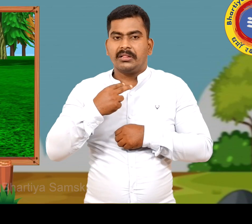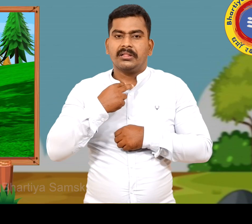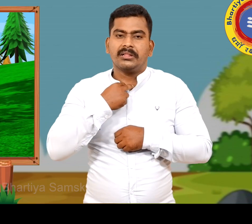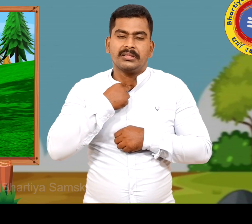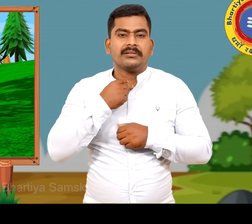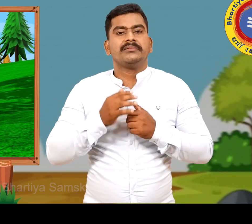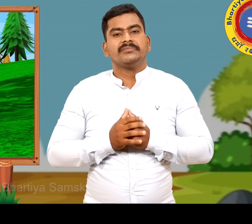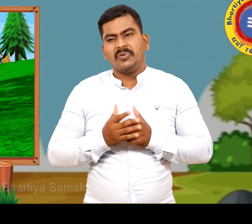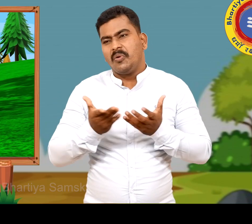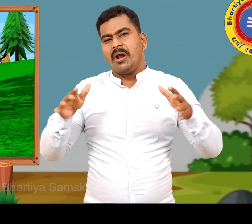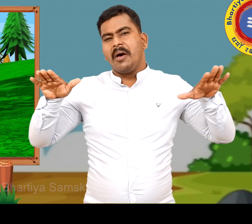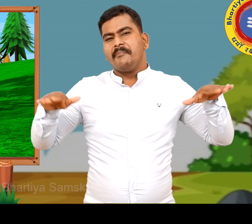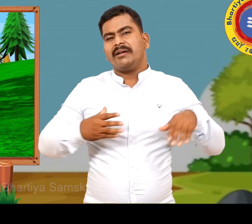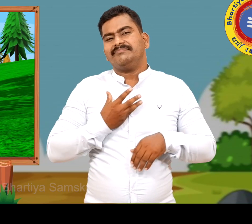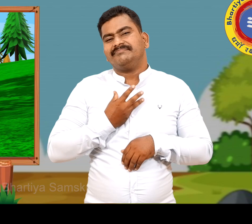small.